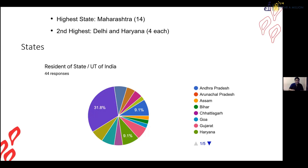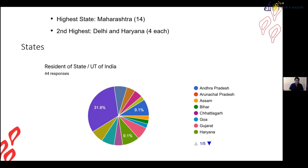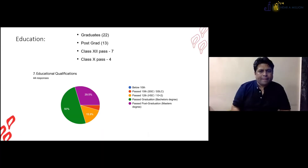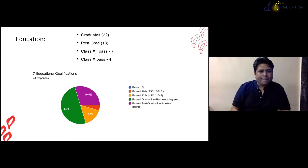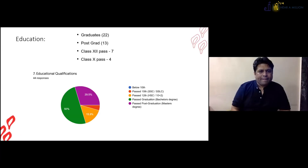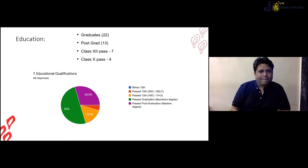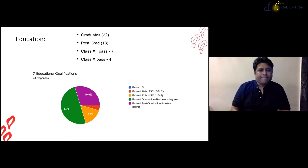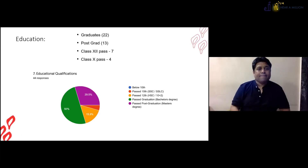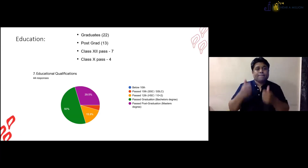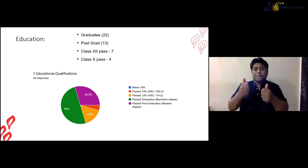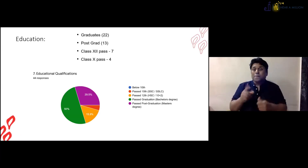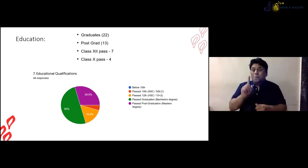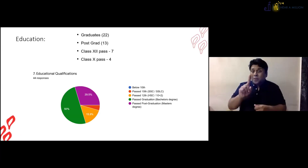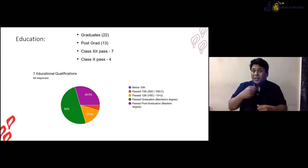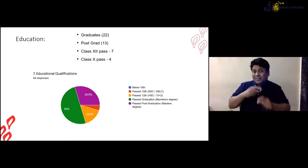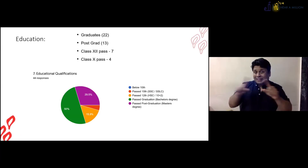Next slide.